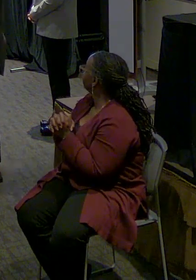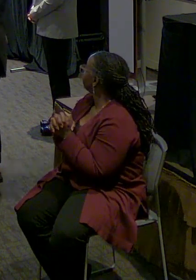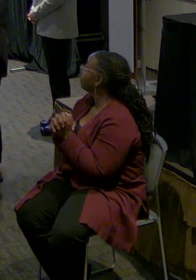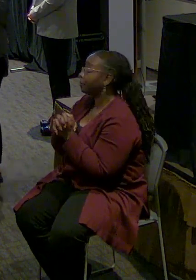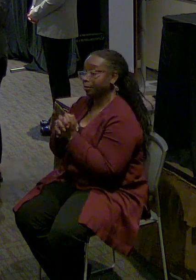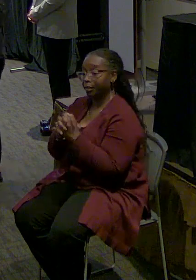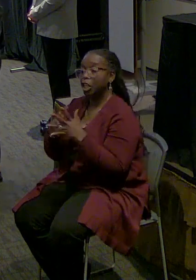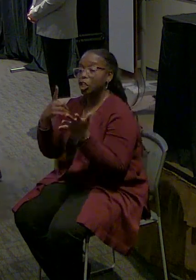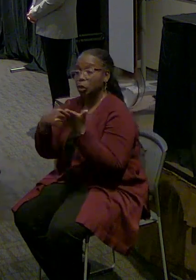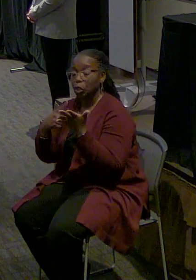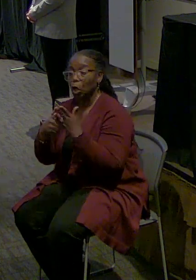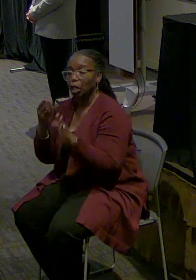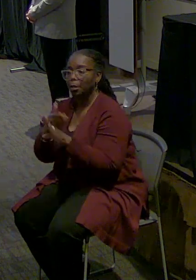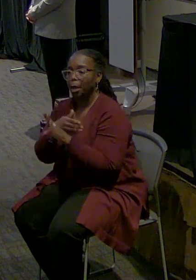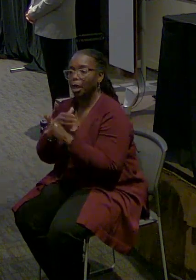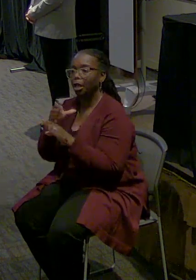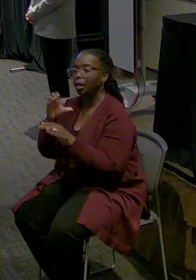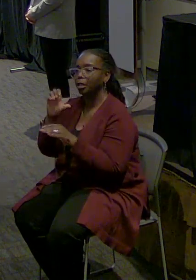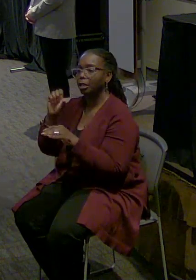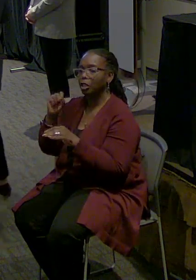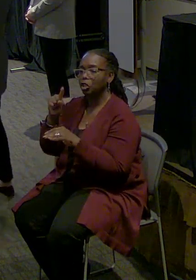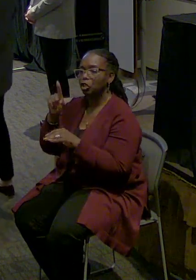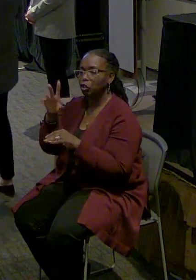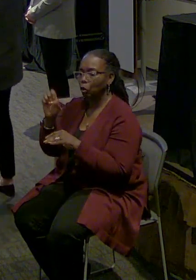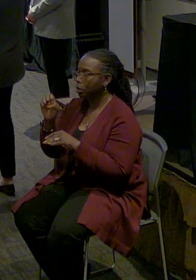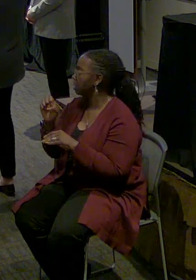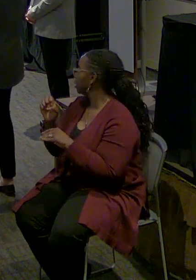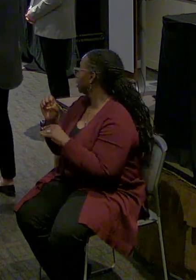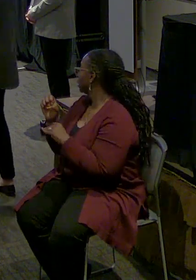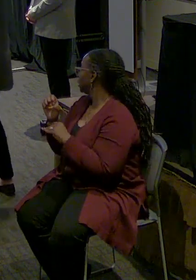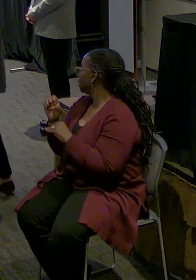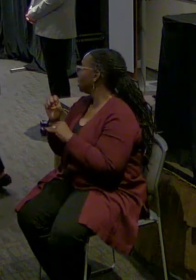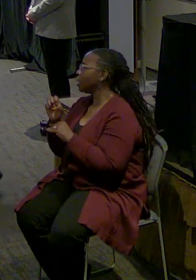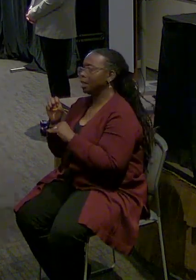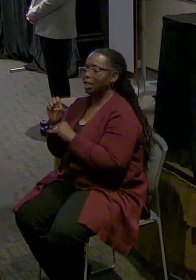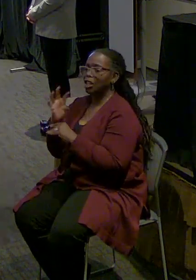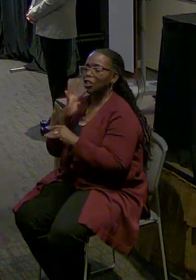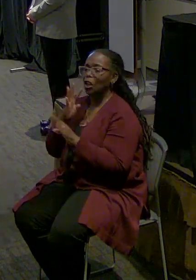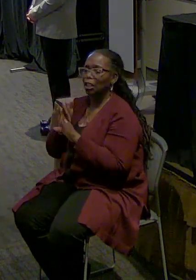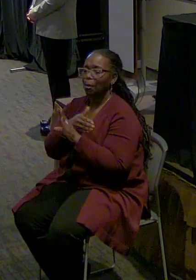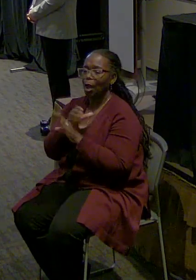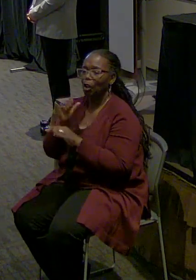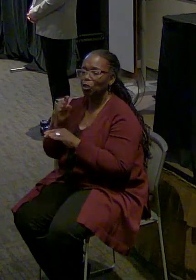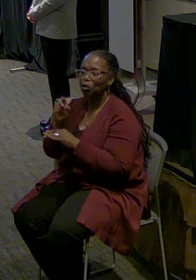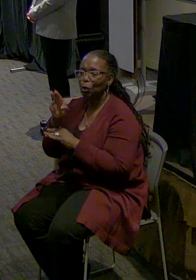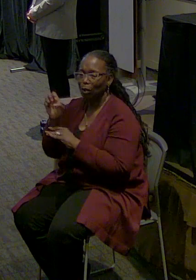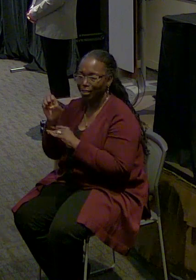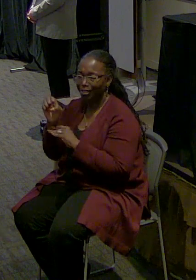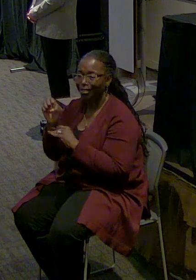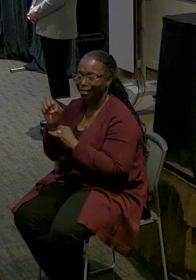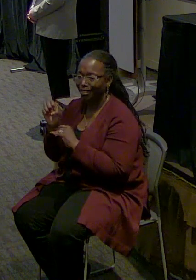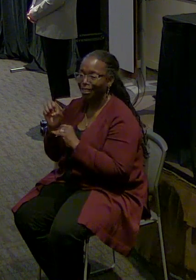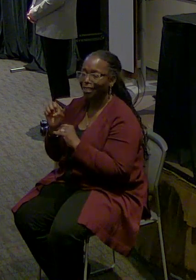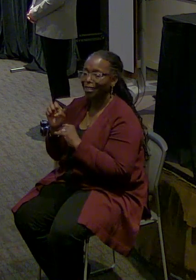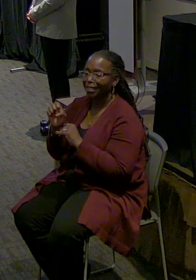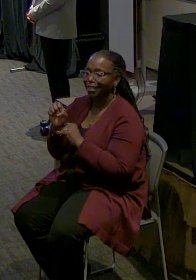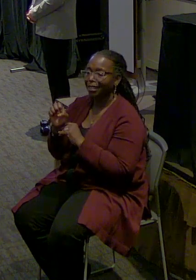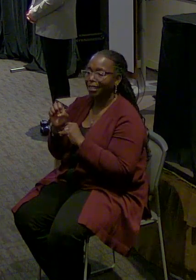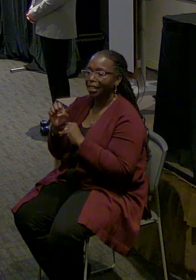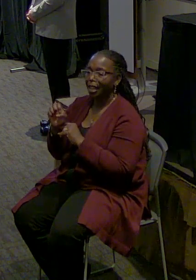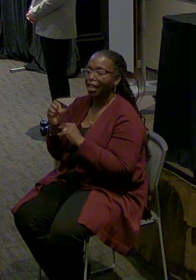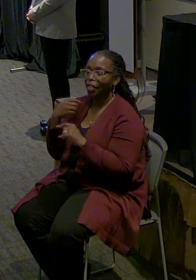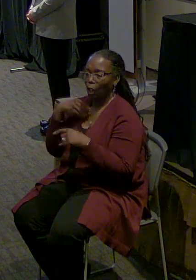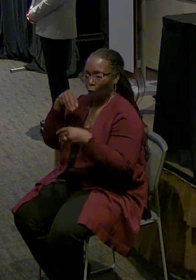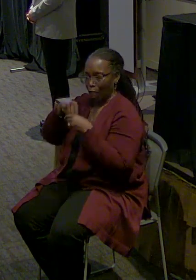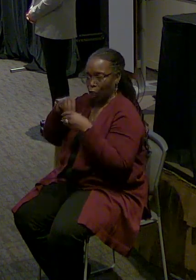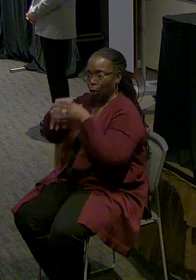So we talked earlier about sources. Is this me or you? Okay. We talked earlier about sources and that there are